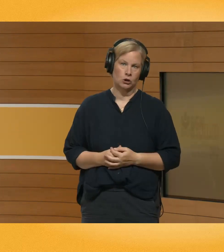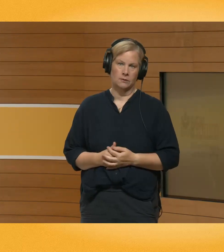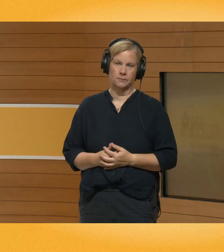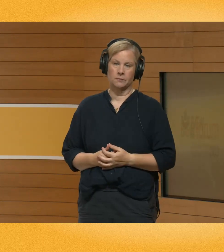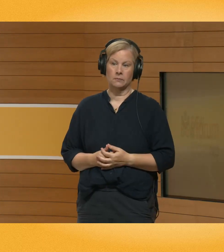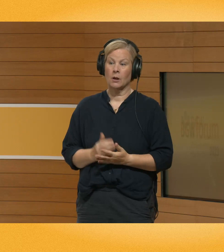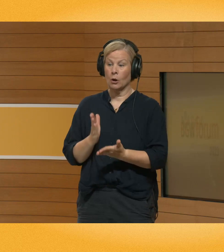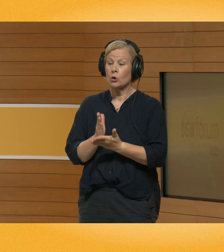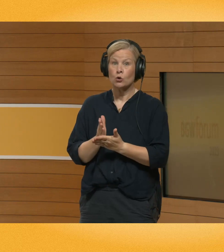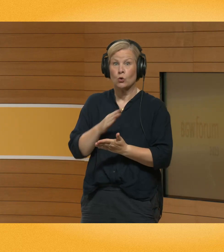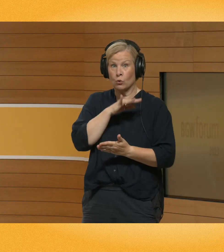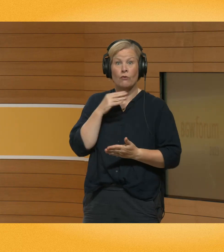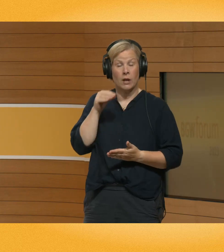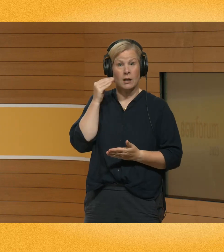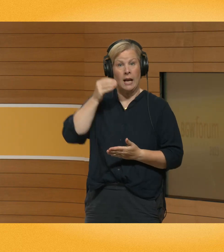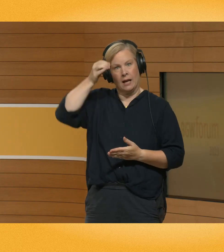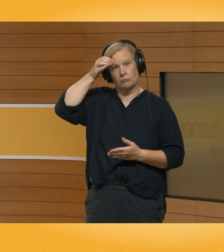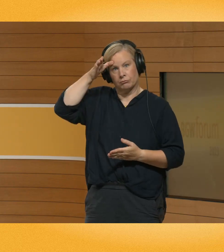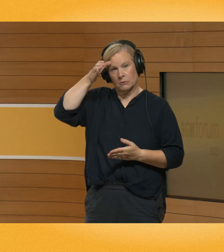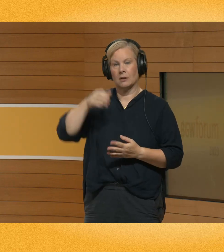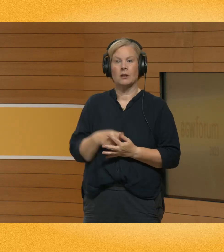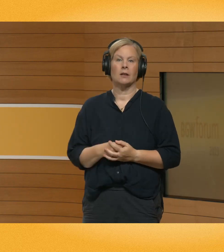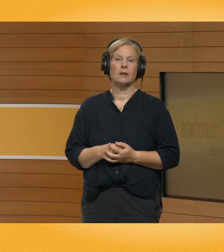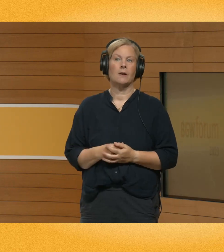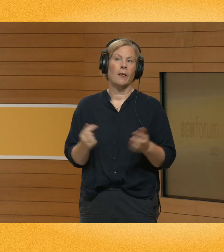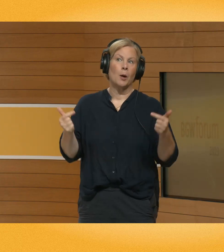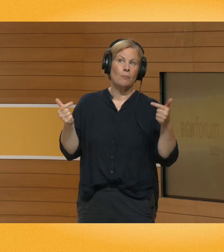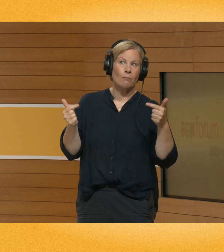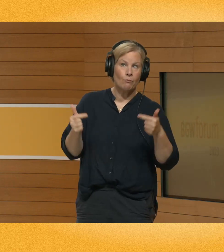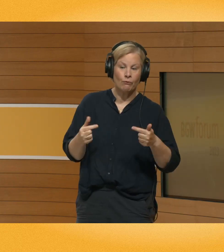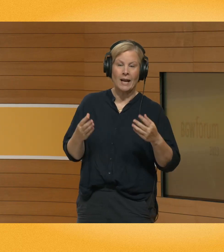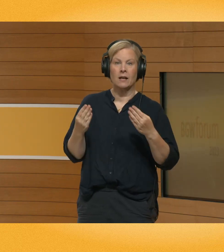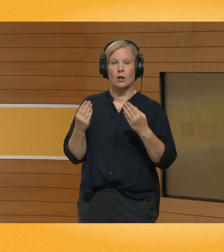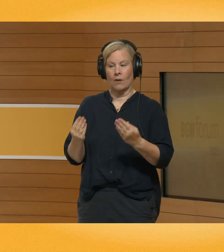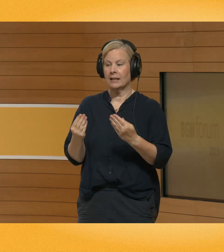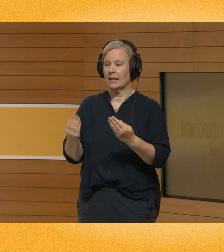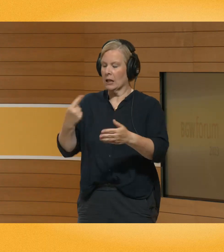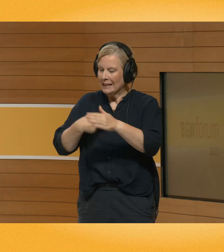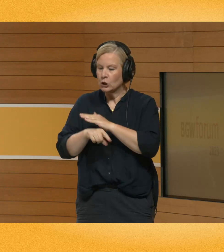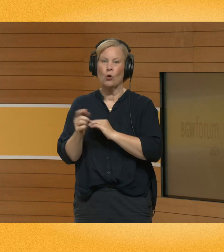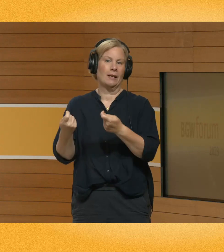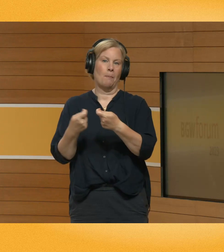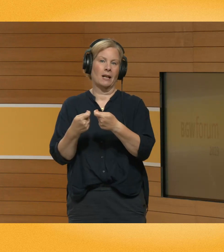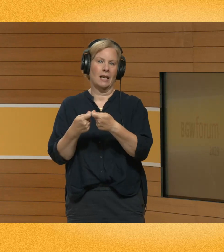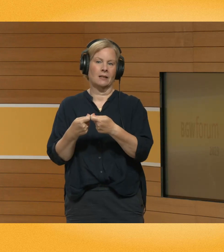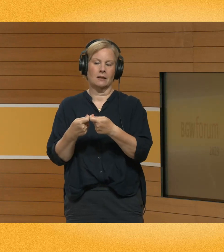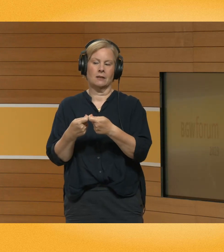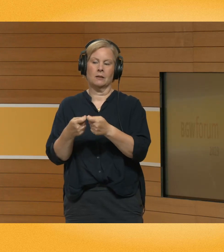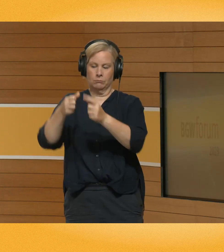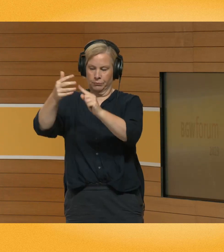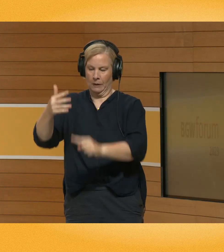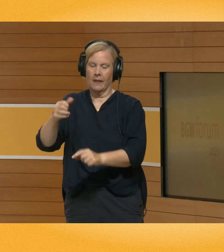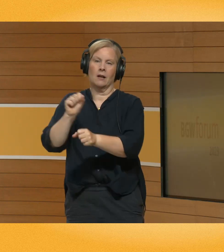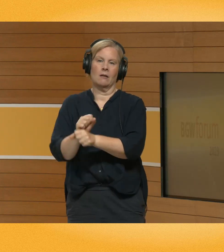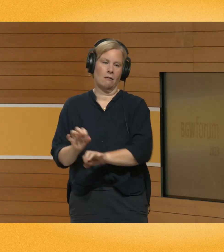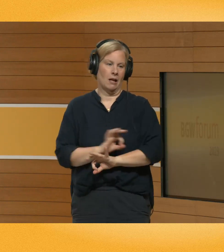of care with all the aspects with magnet, and maybe we go the way as pathway to excellence and as a first step to